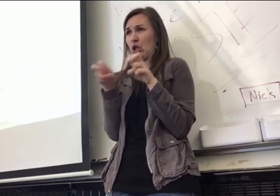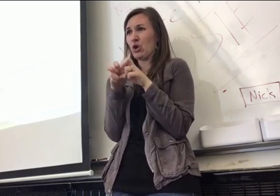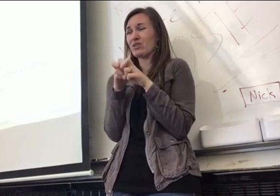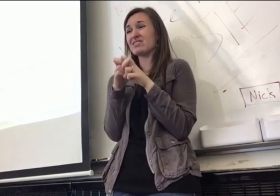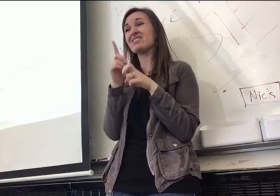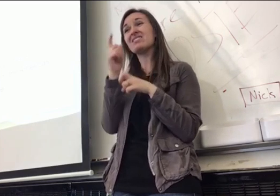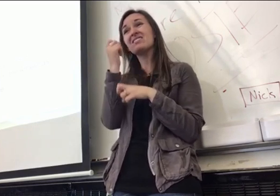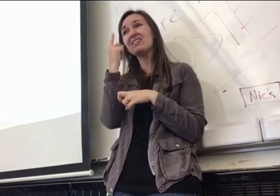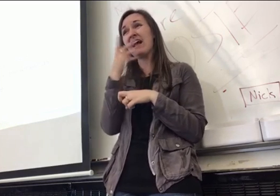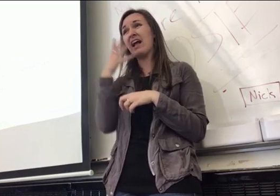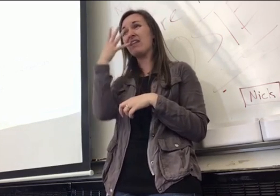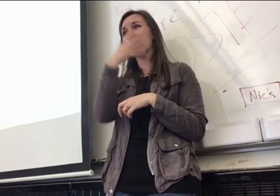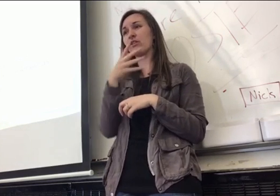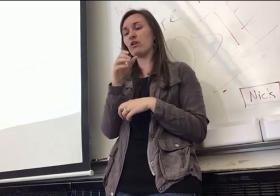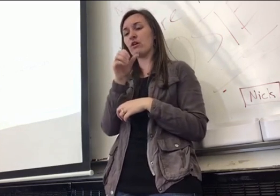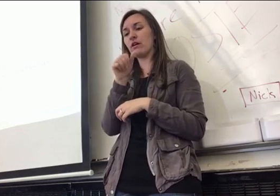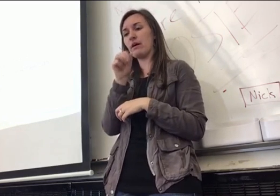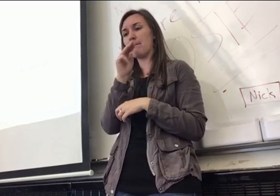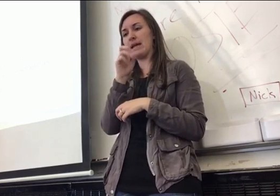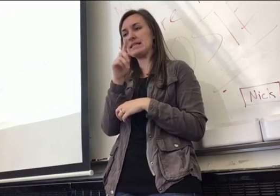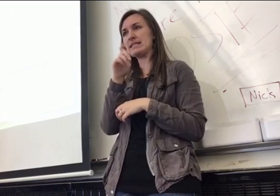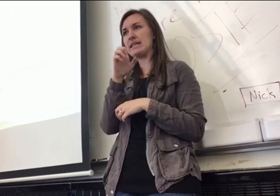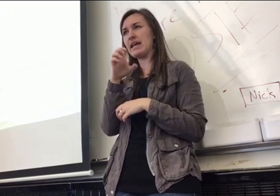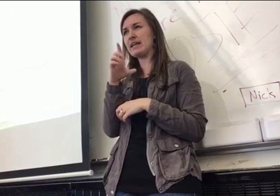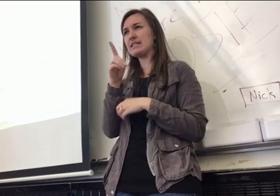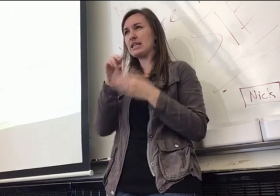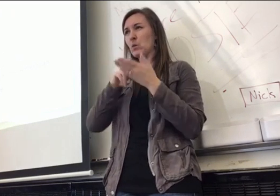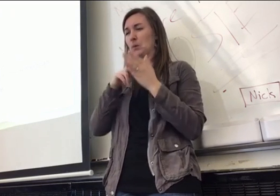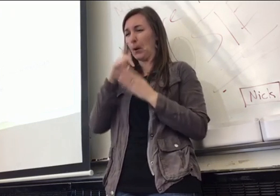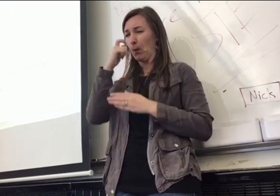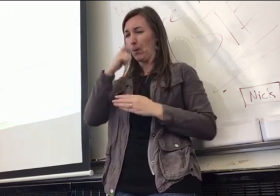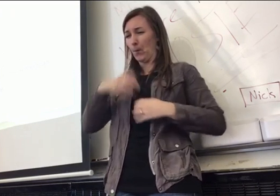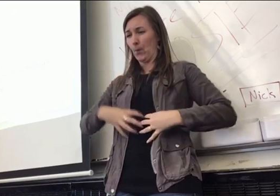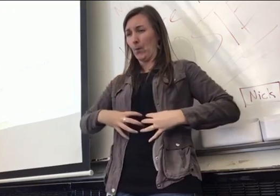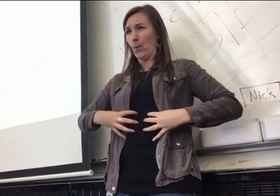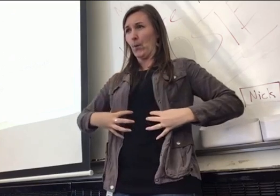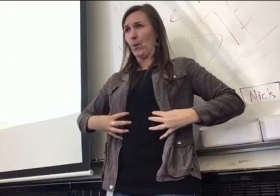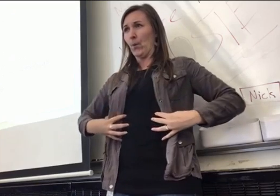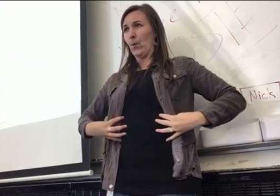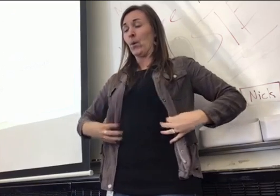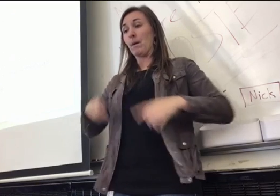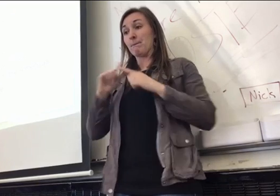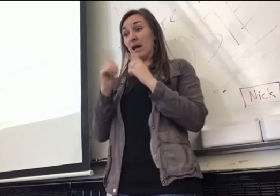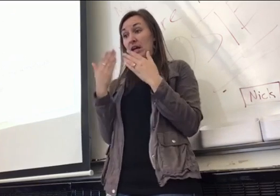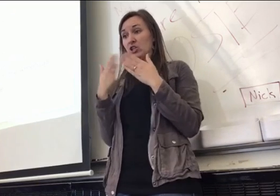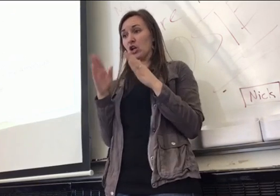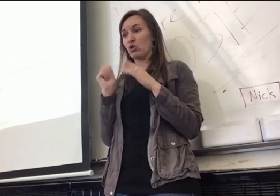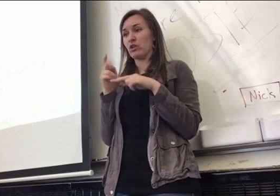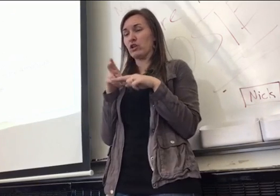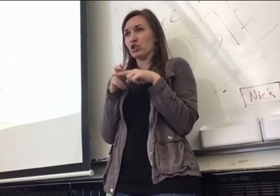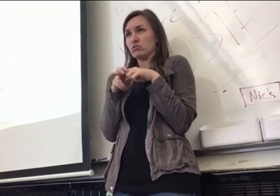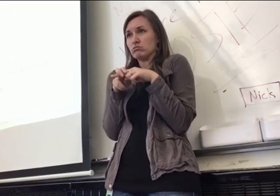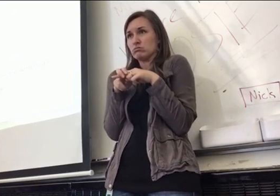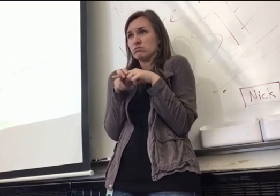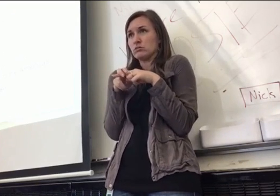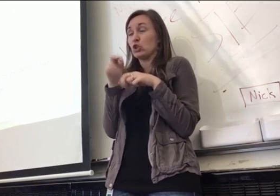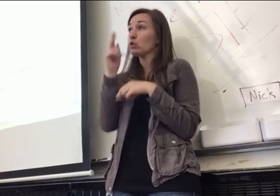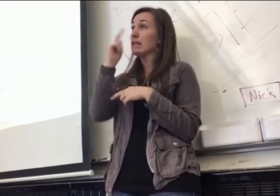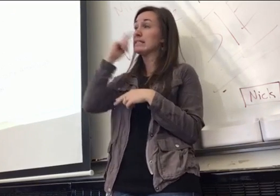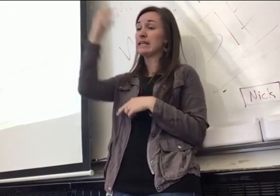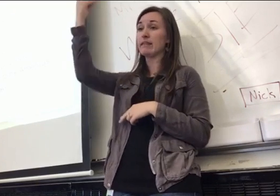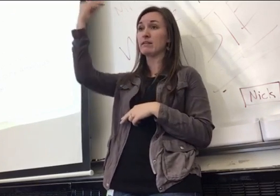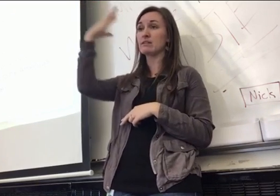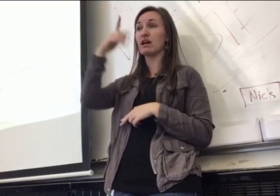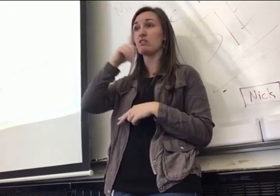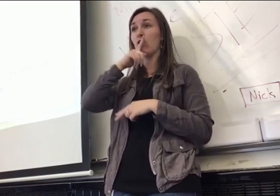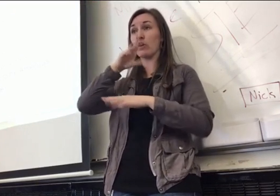emaciated, which basically means very thin. You can only see the ribs, right? But in general, they're just sitting on the top. You can see the sun. Are